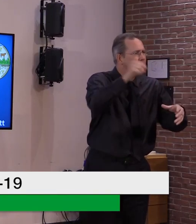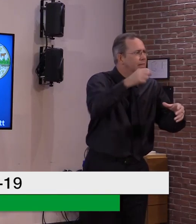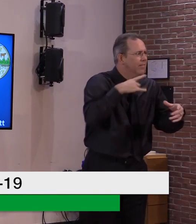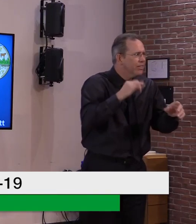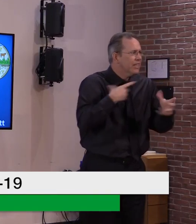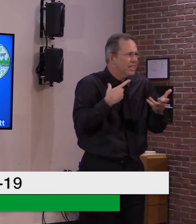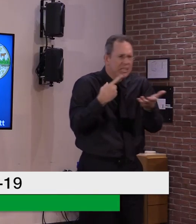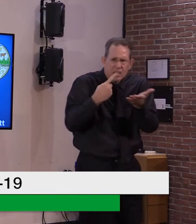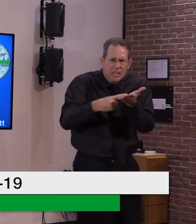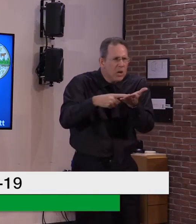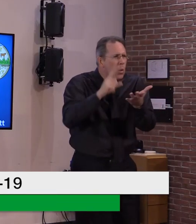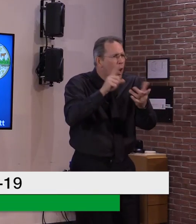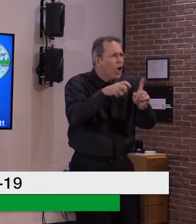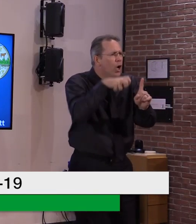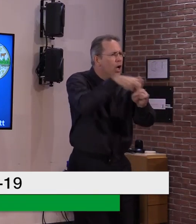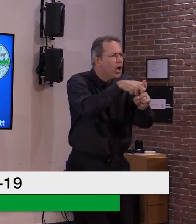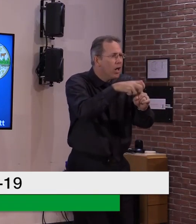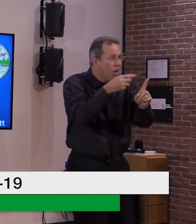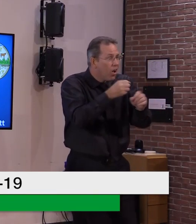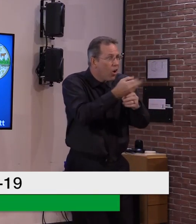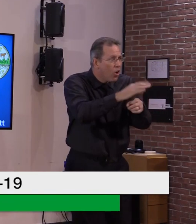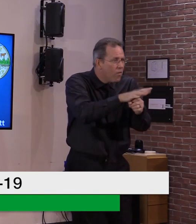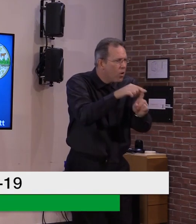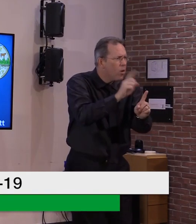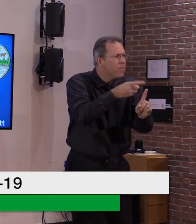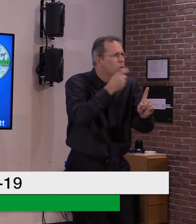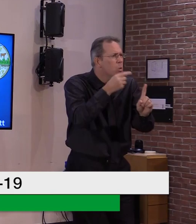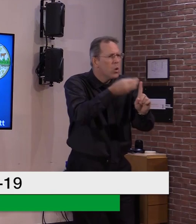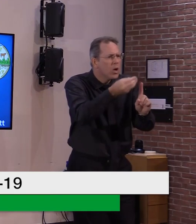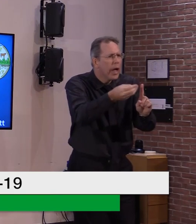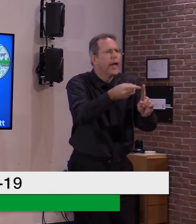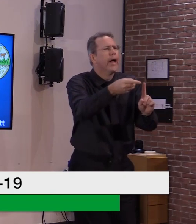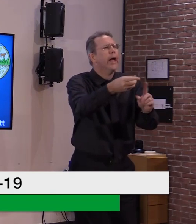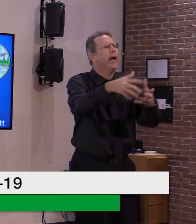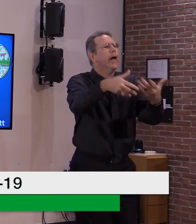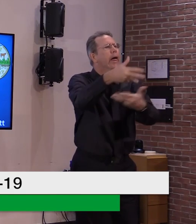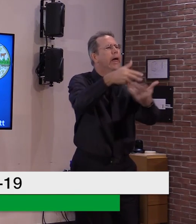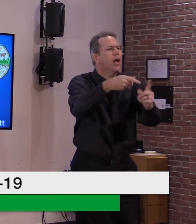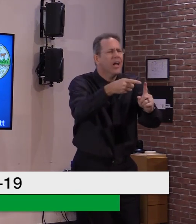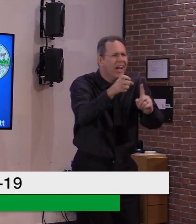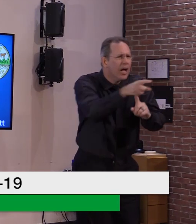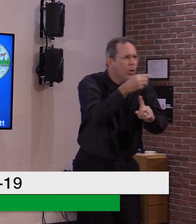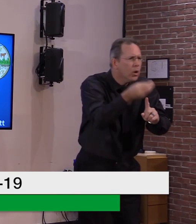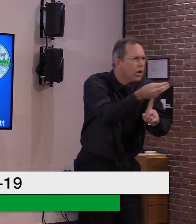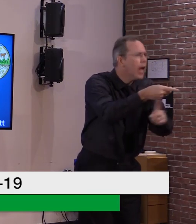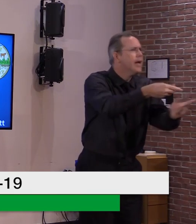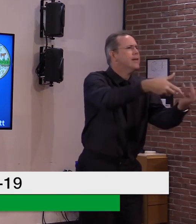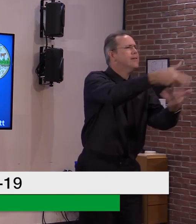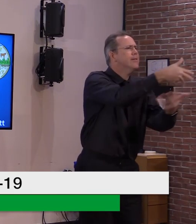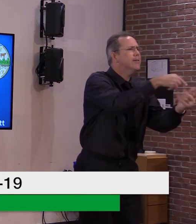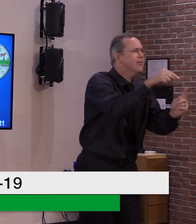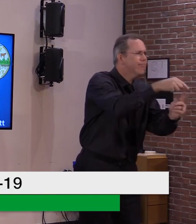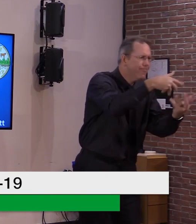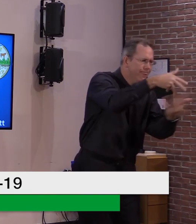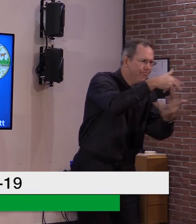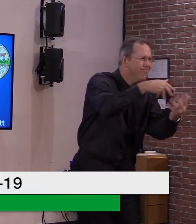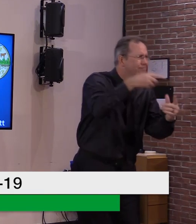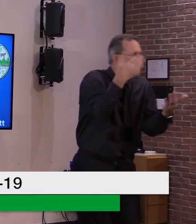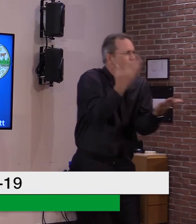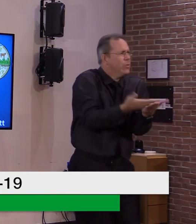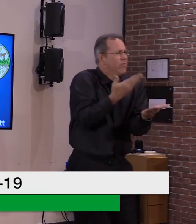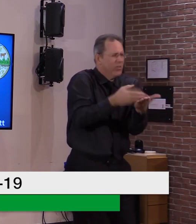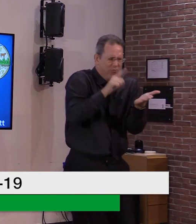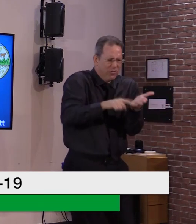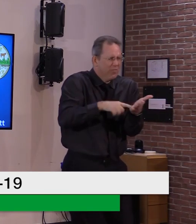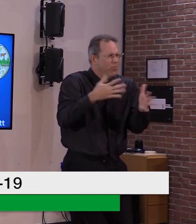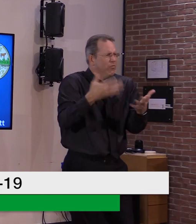seeing in washington county in particular will point to that so and some of the uh you know the the analogies they